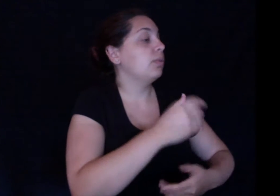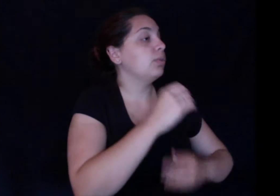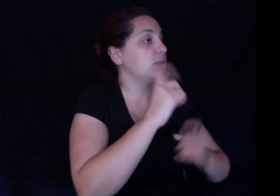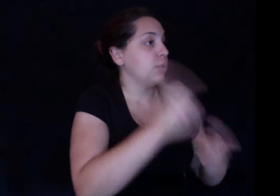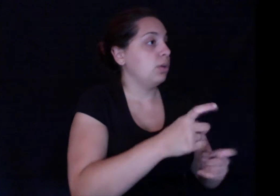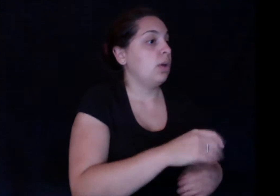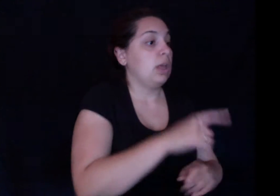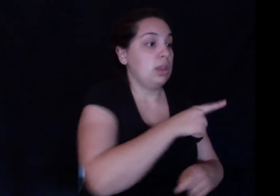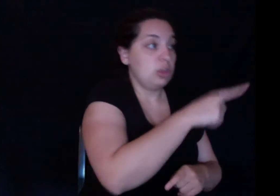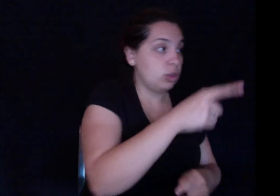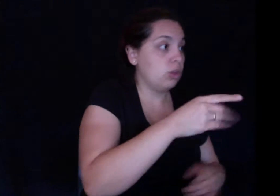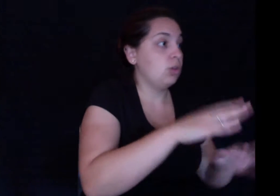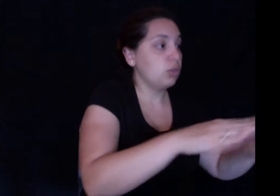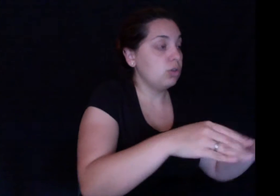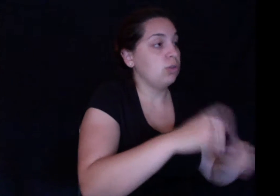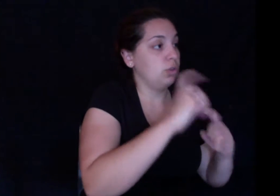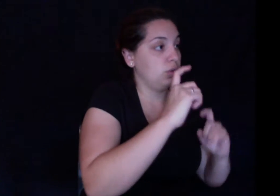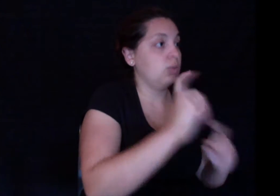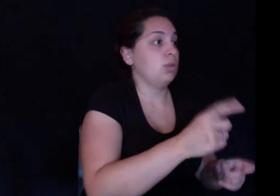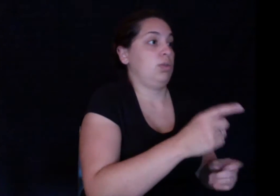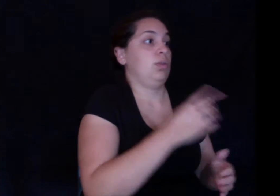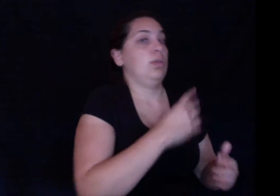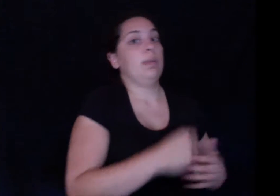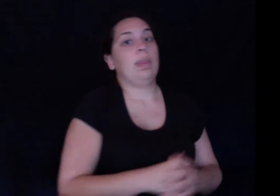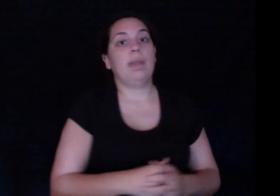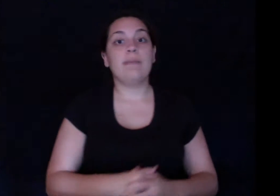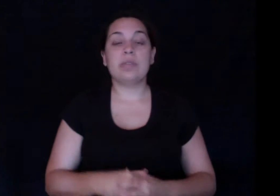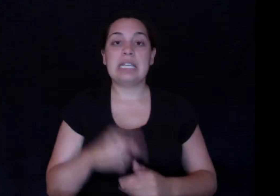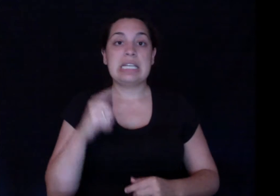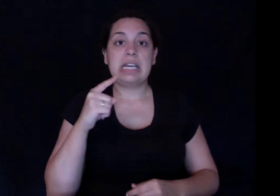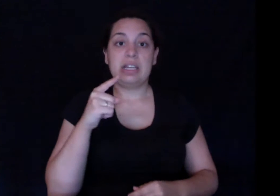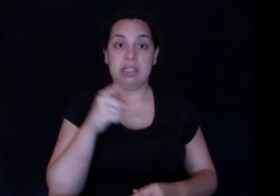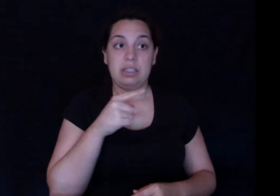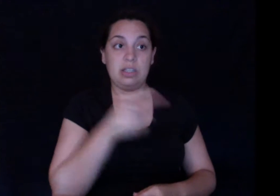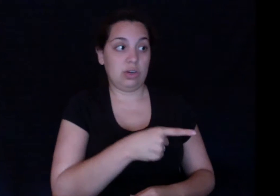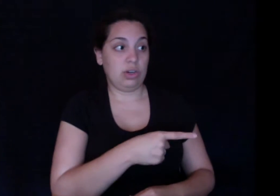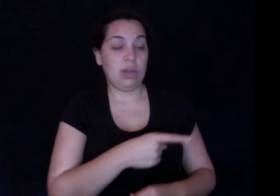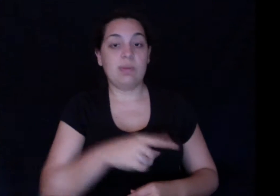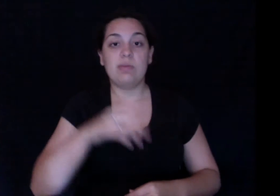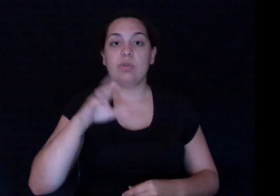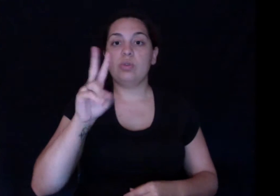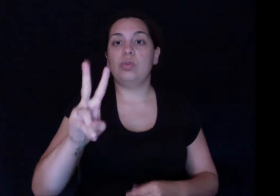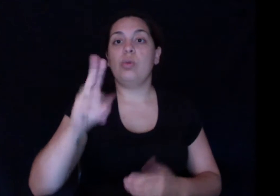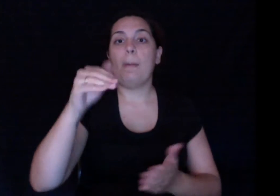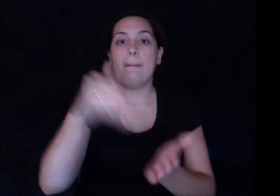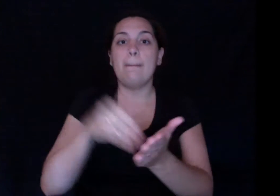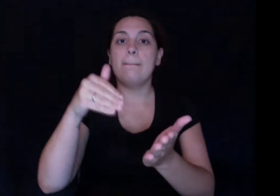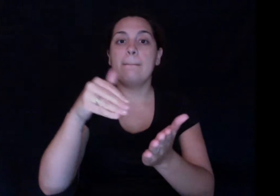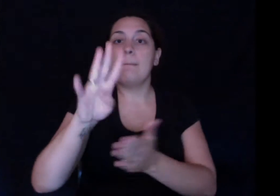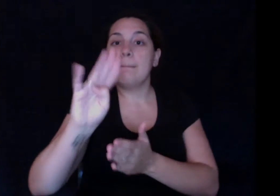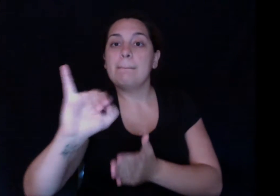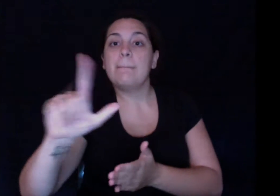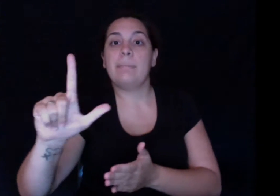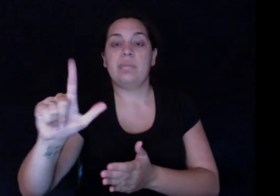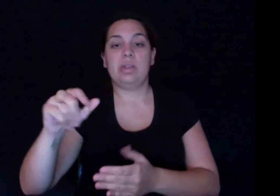Australia, whose children were born into happy, healthy lives because of anti-D. Hi, my name's April. And I'm Simon. And